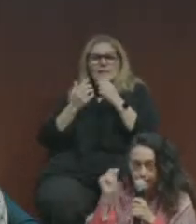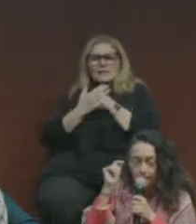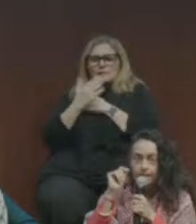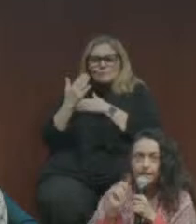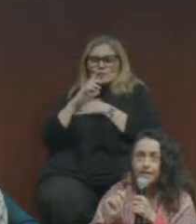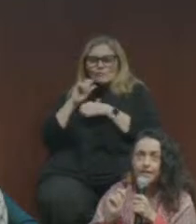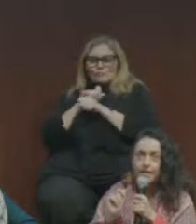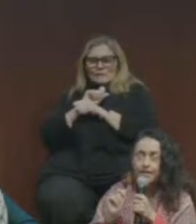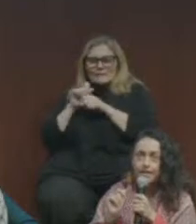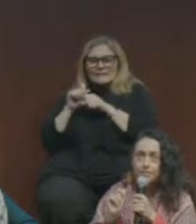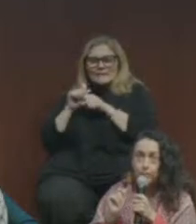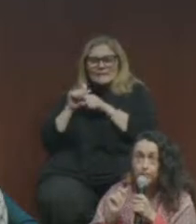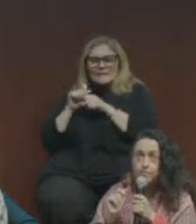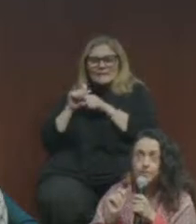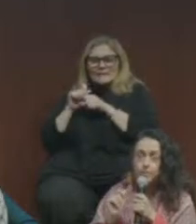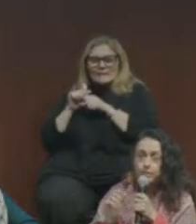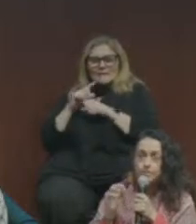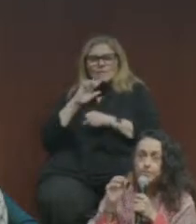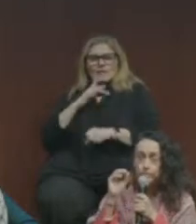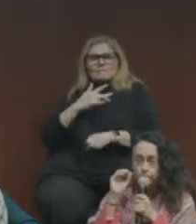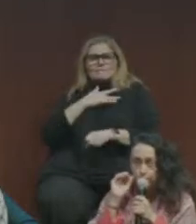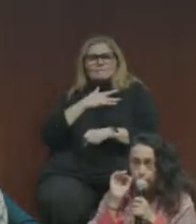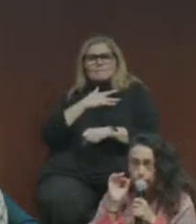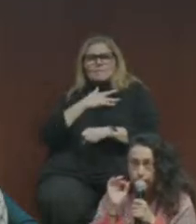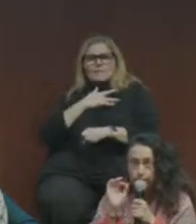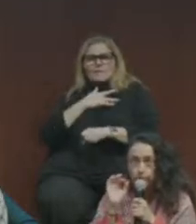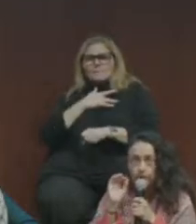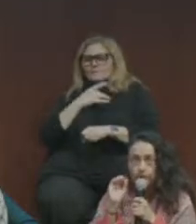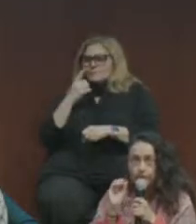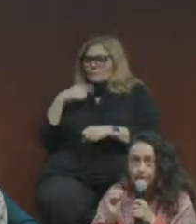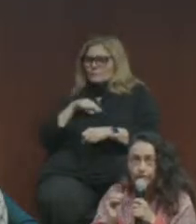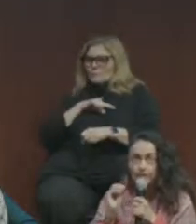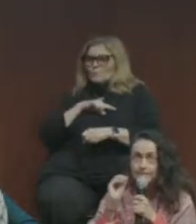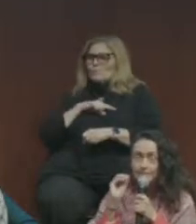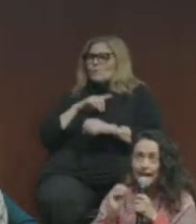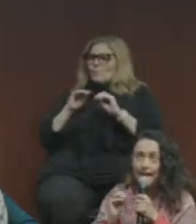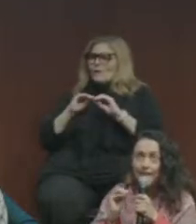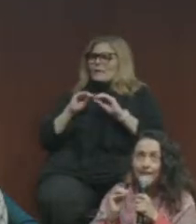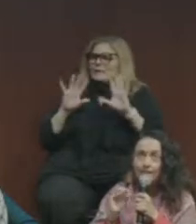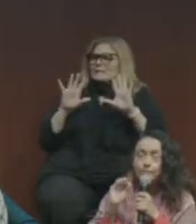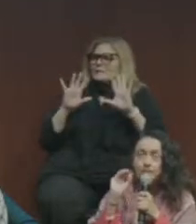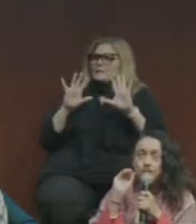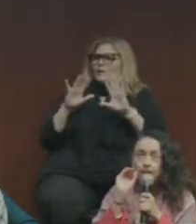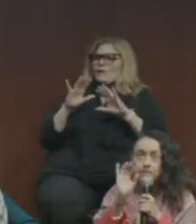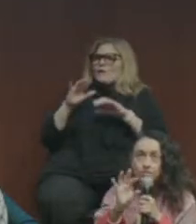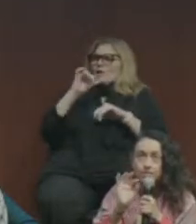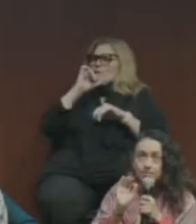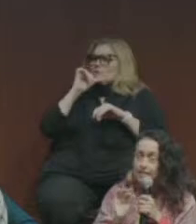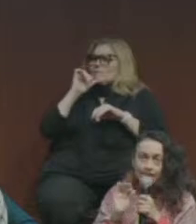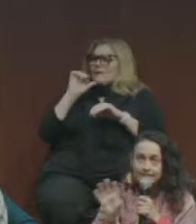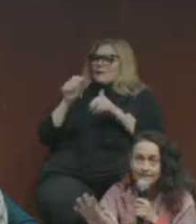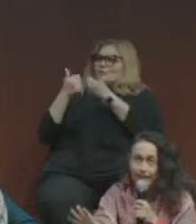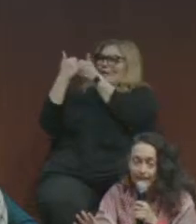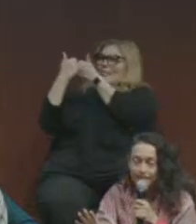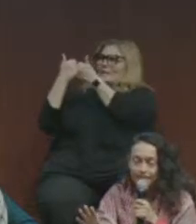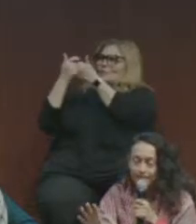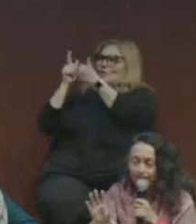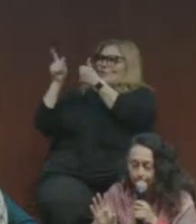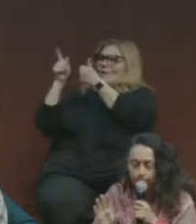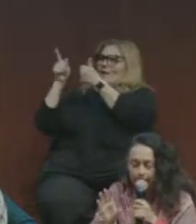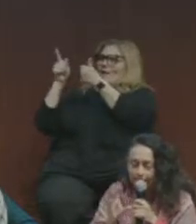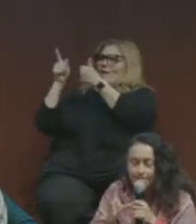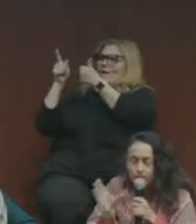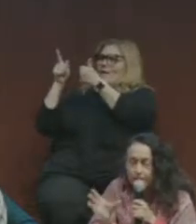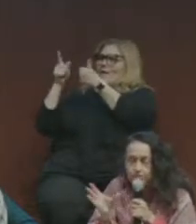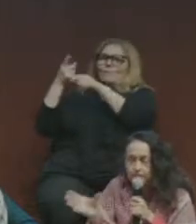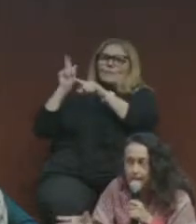really spoke to me was, we were clear, it's not by challenging the state, it's not